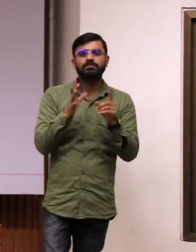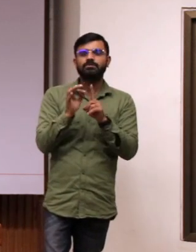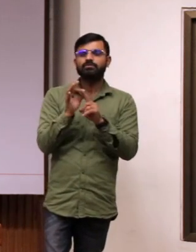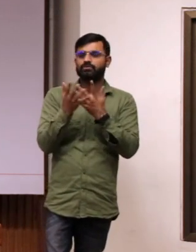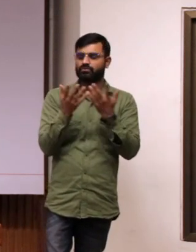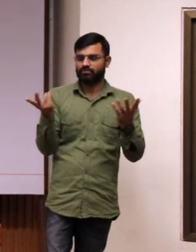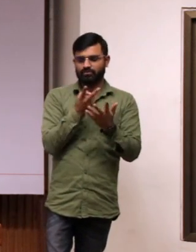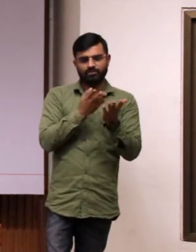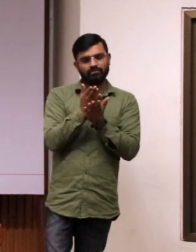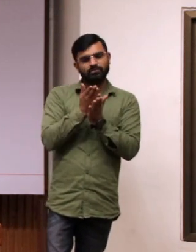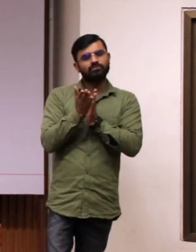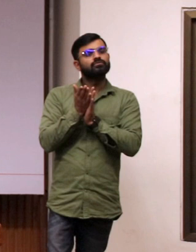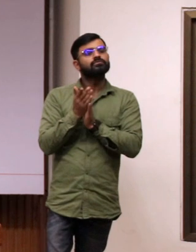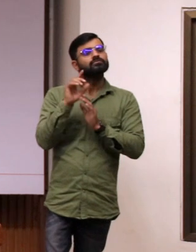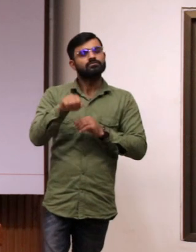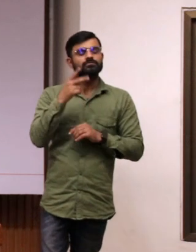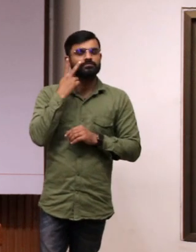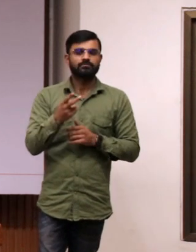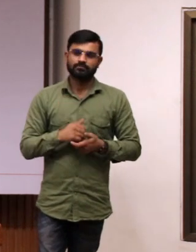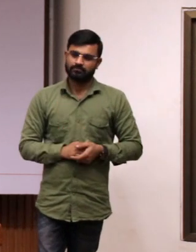the thing? Both the way. You see,